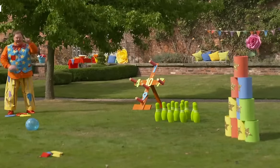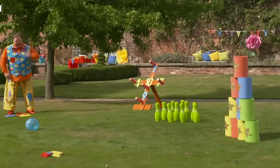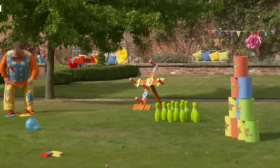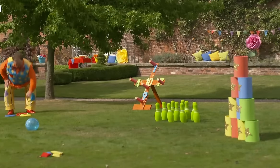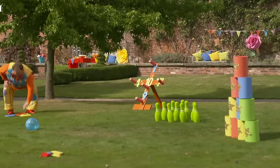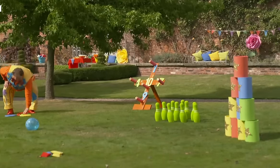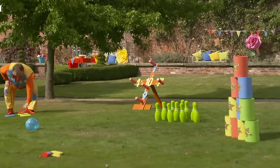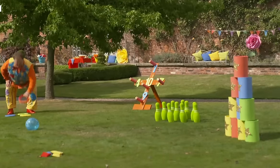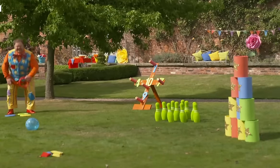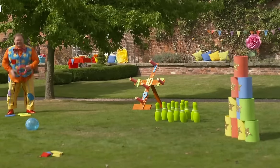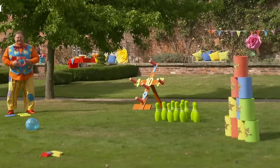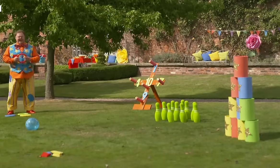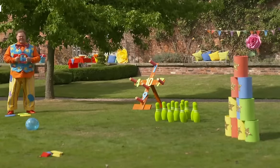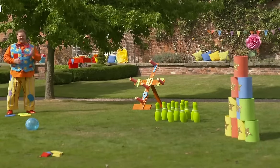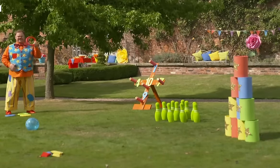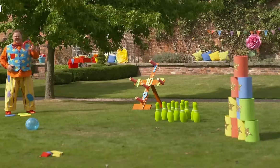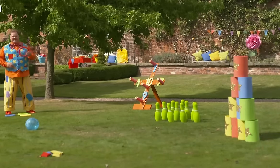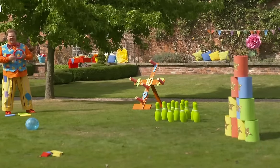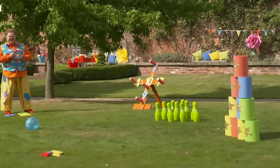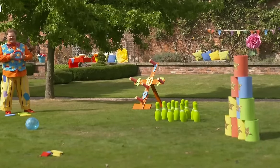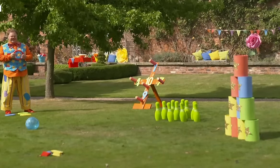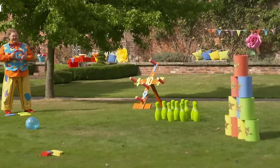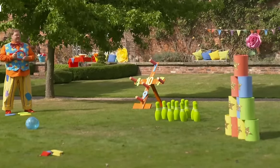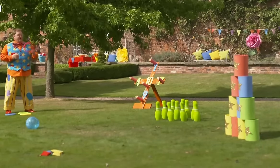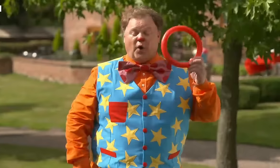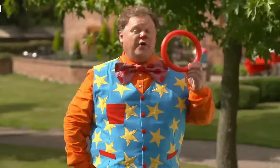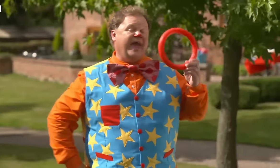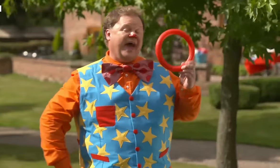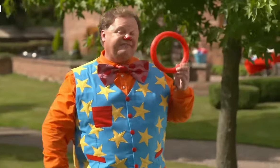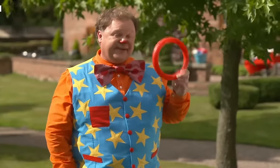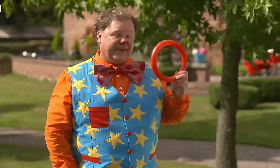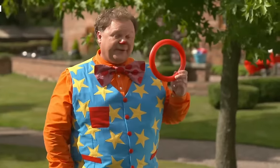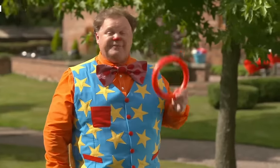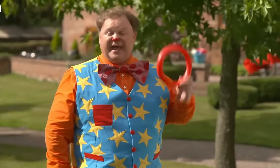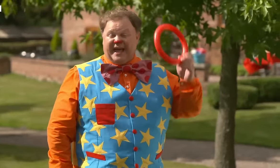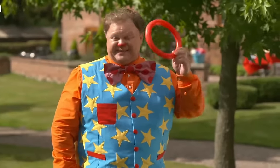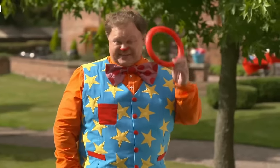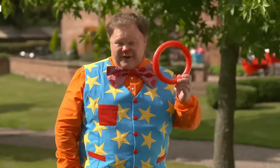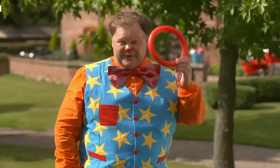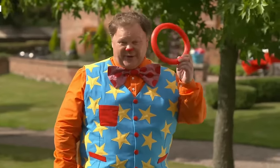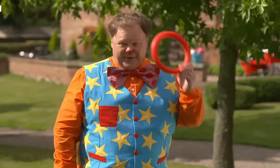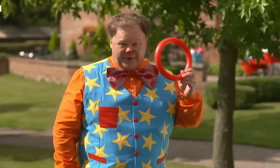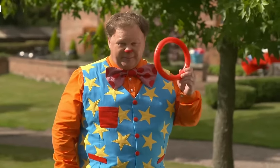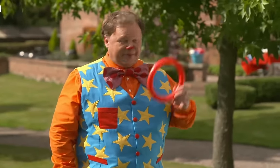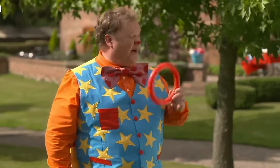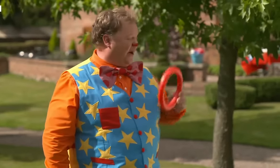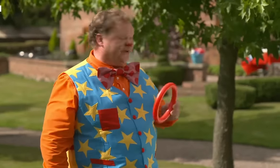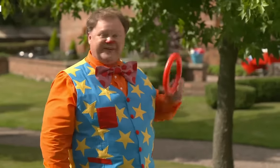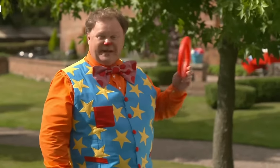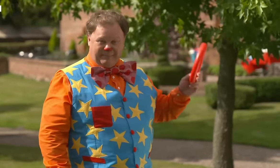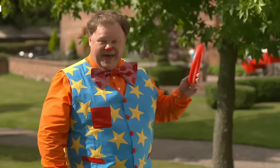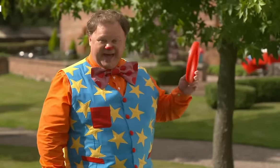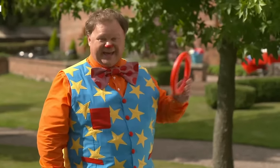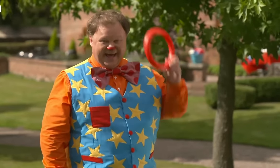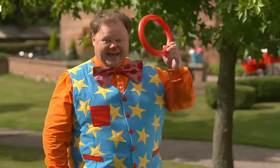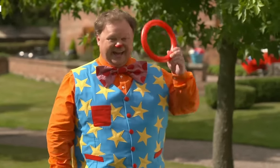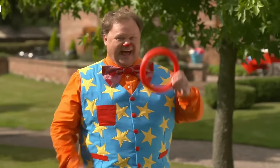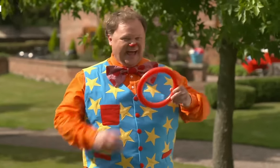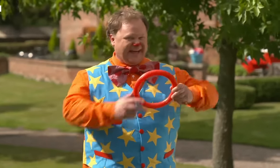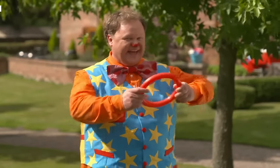Now, this game is very easy. All you have to do is throw your hoop onto the peg, like